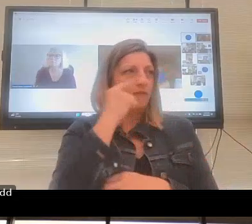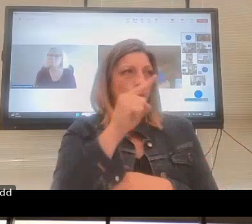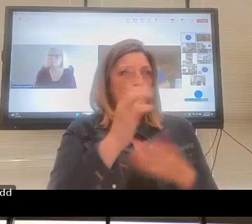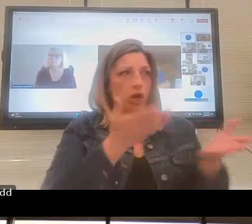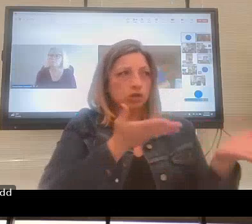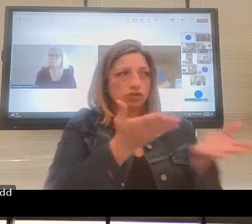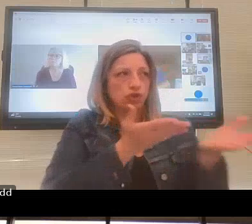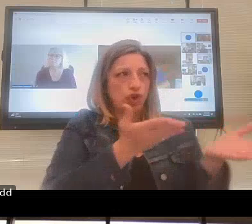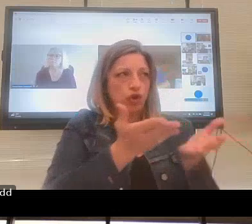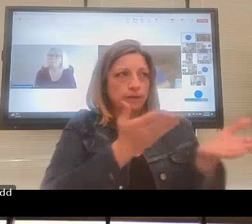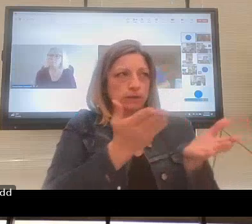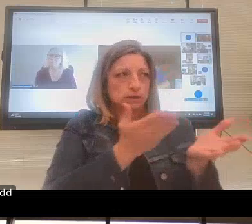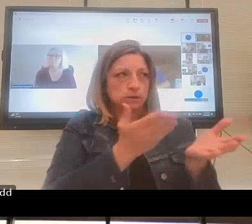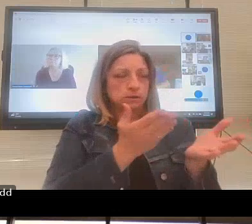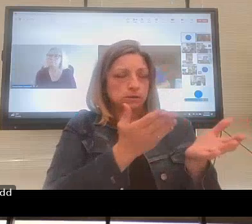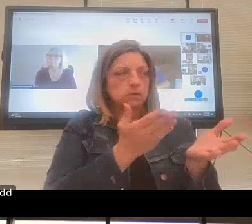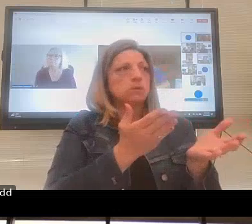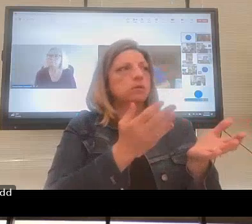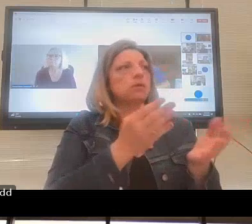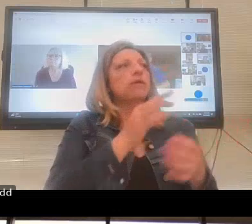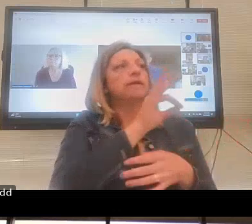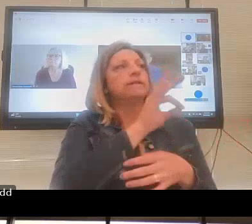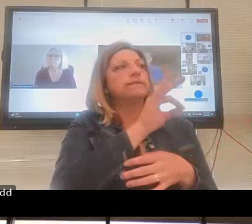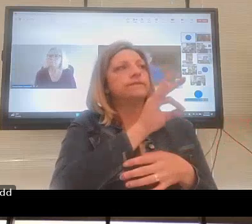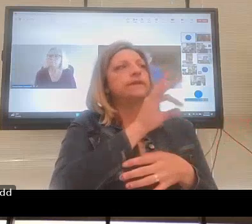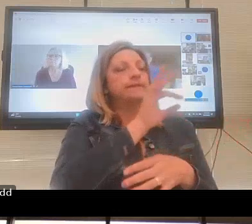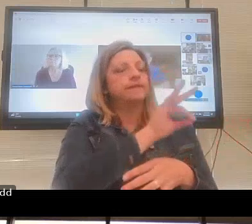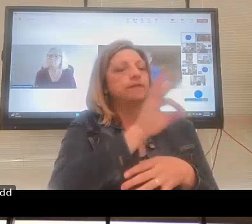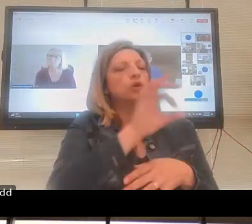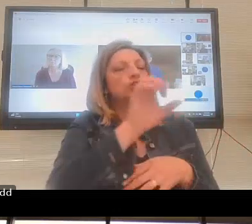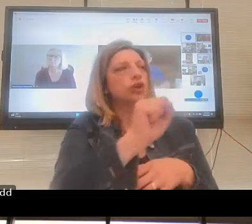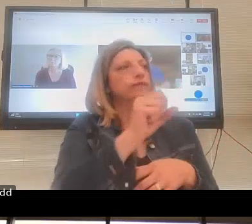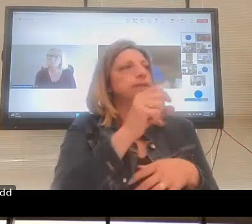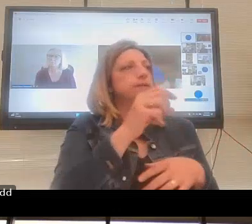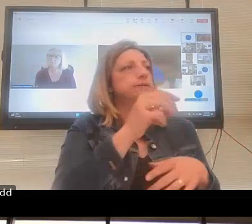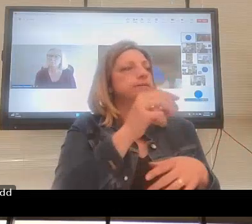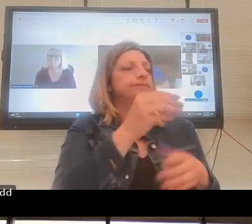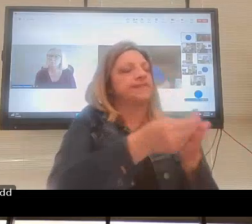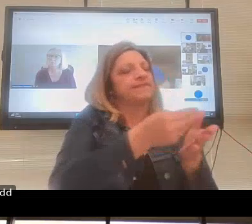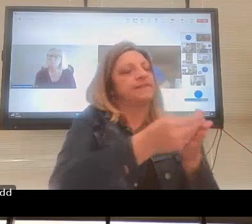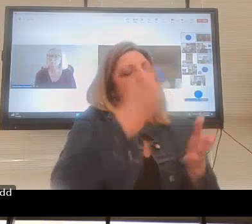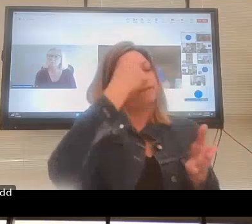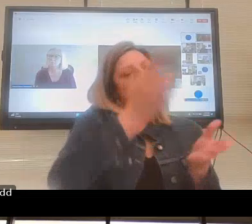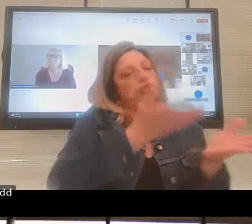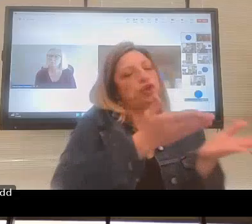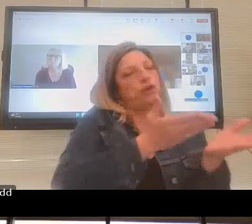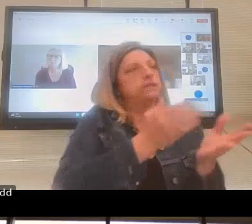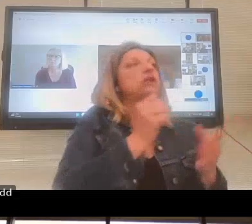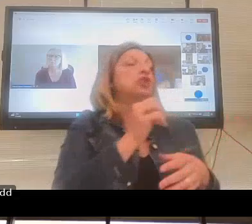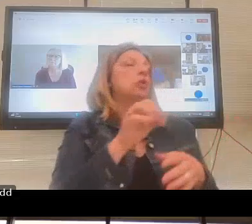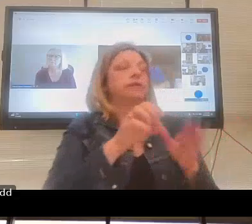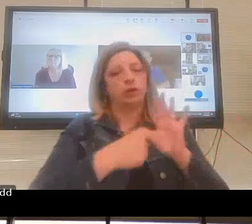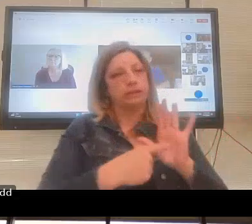that is with the fee of the service fee for services.